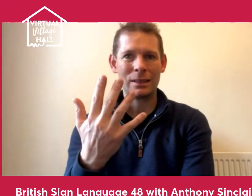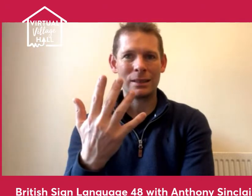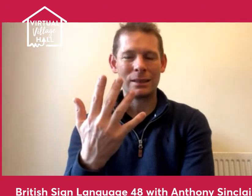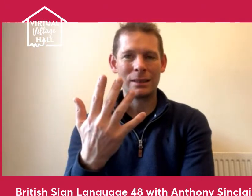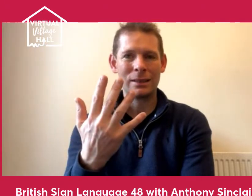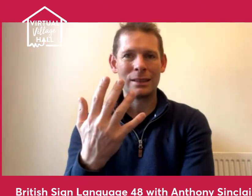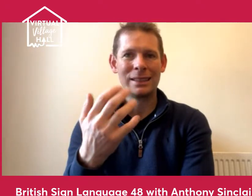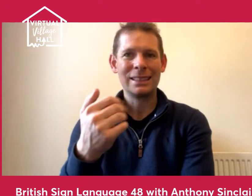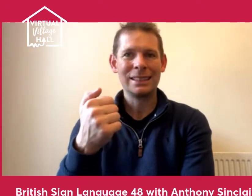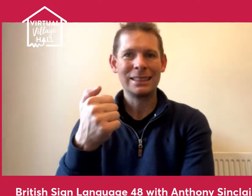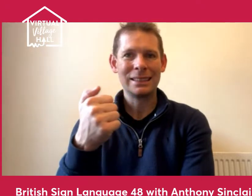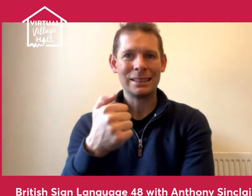15,